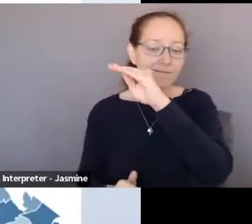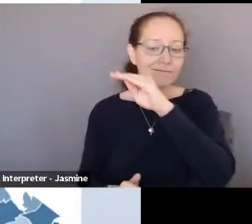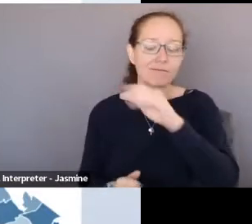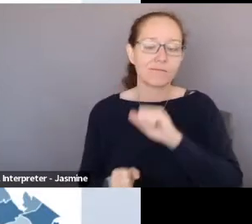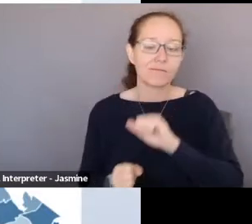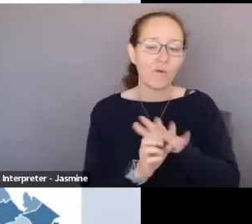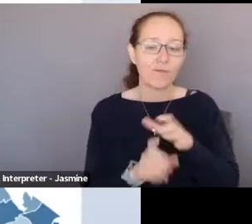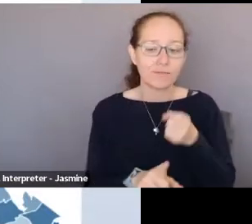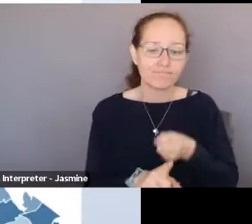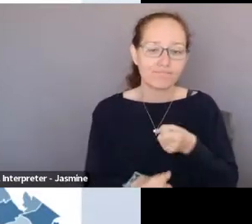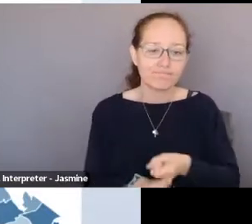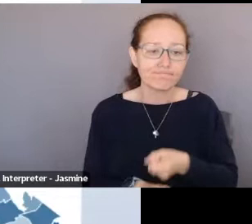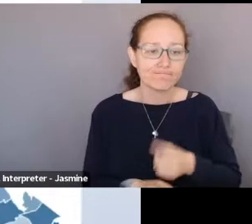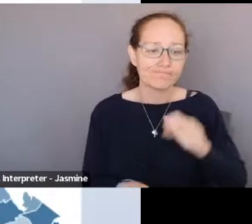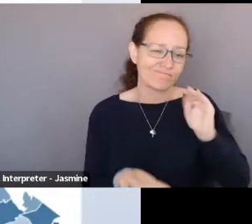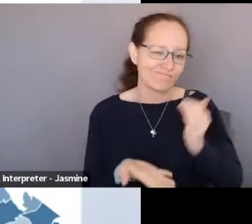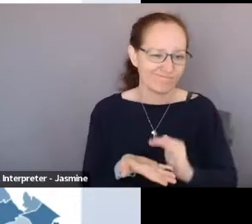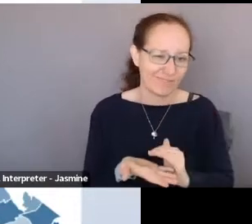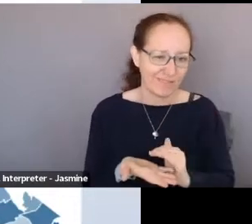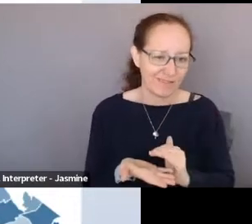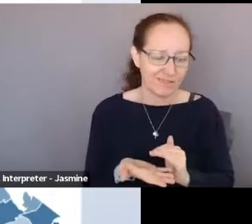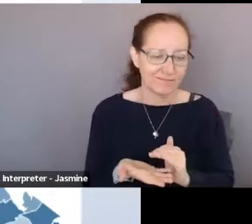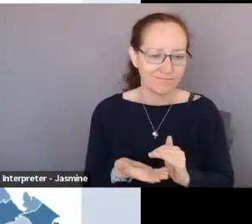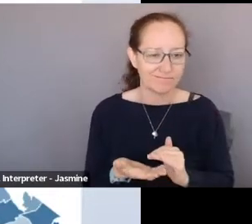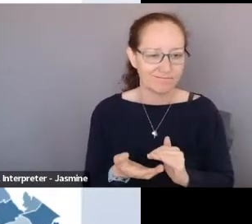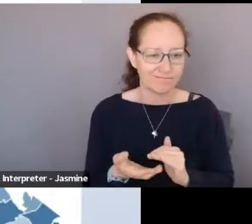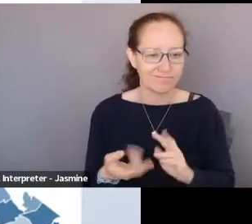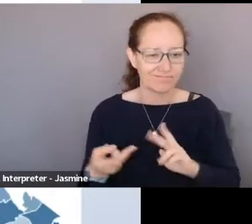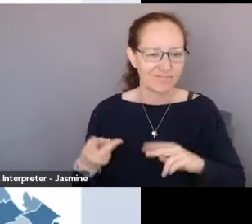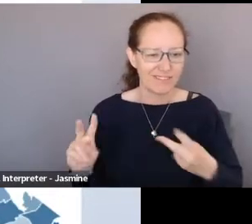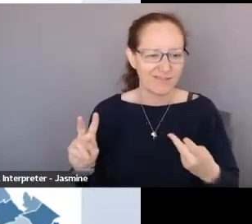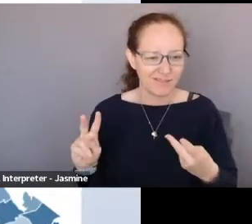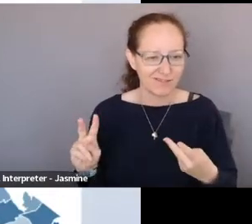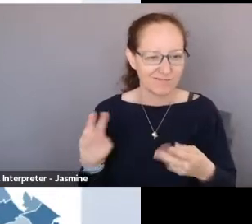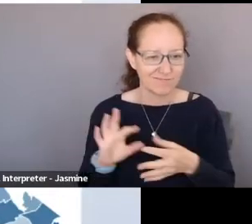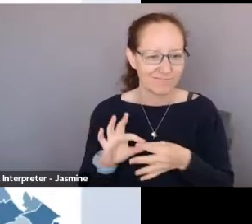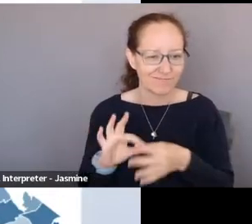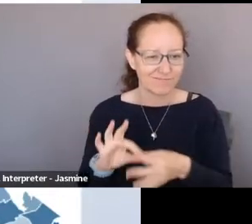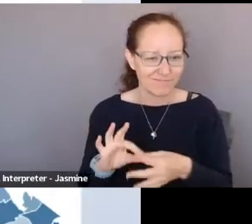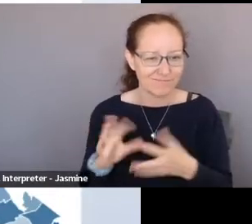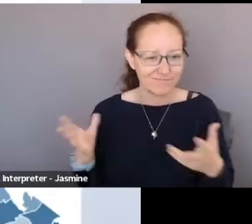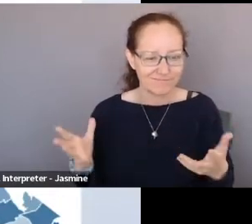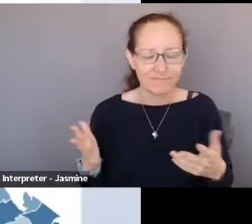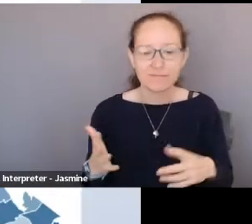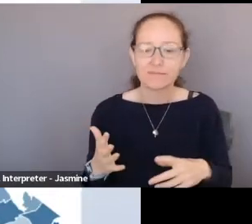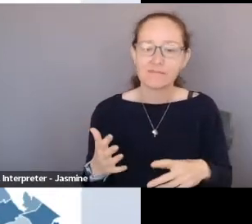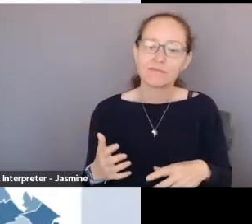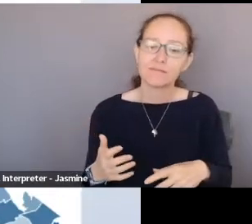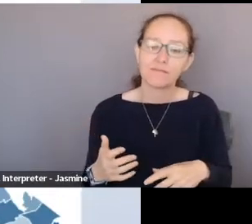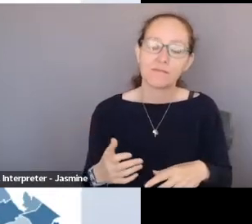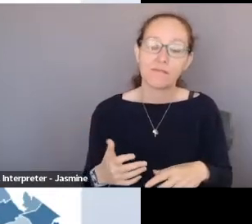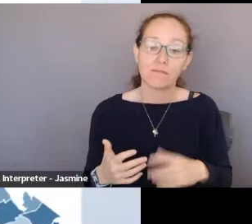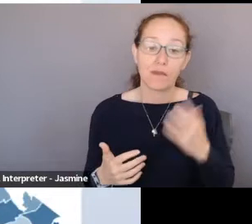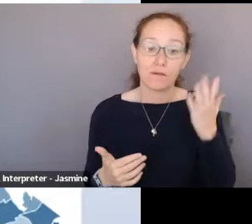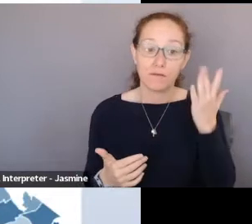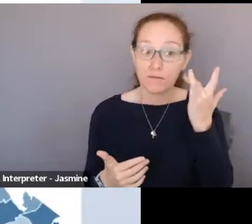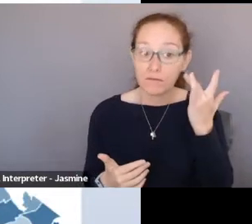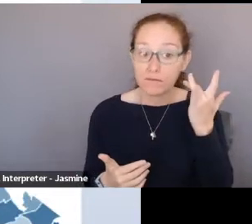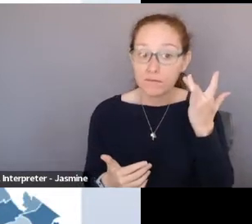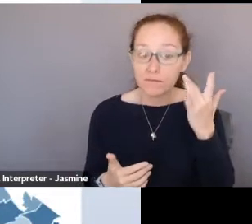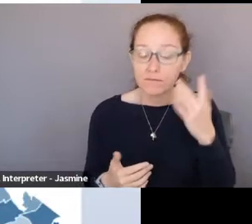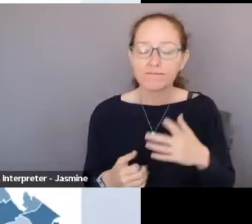just when the data was starting to become available. So there are a host of contributors, access to healthcare or